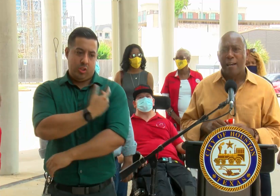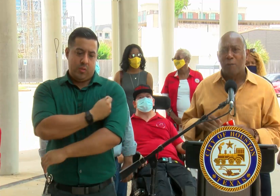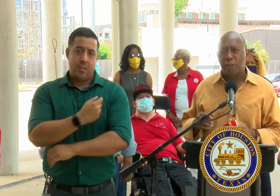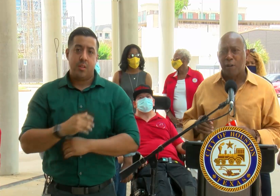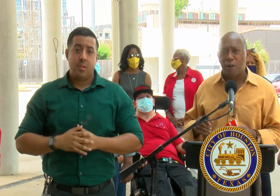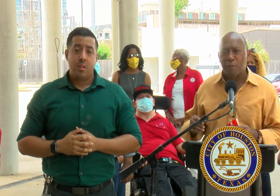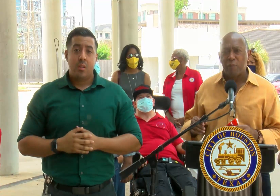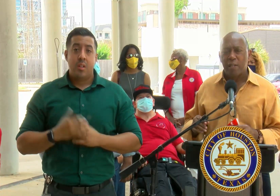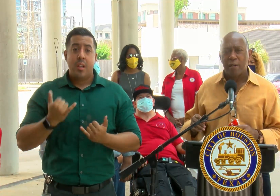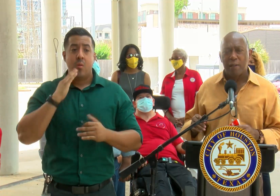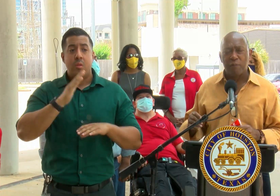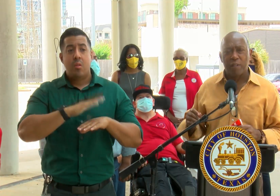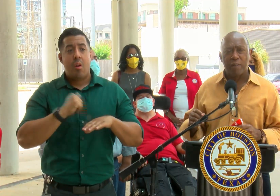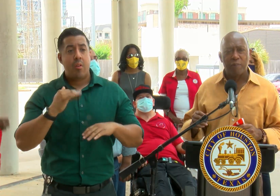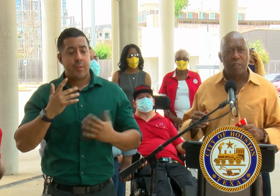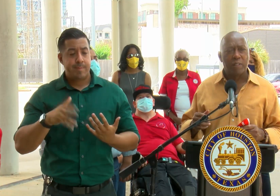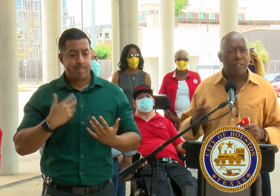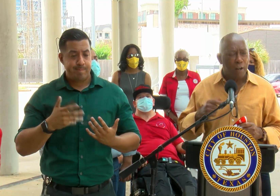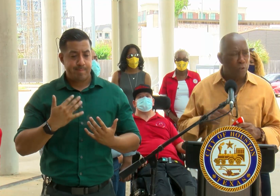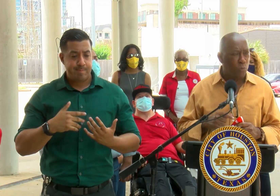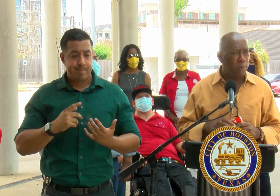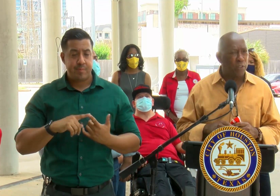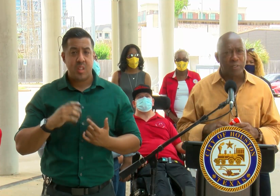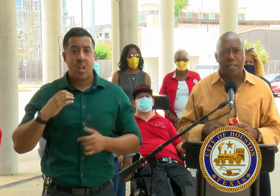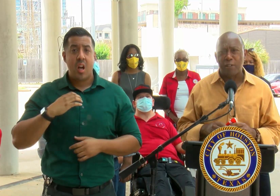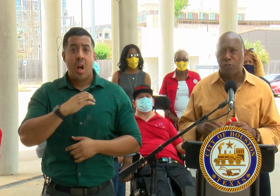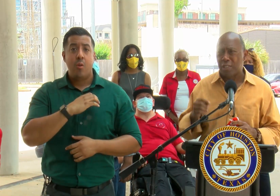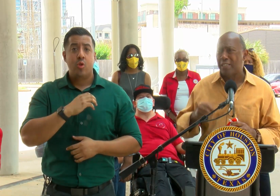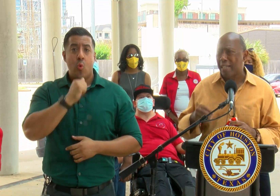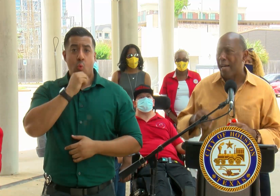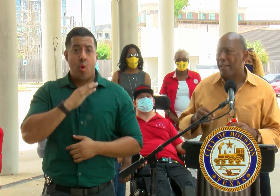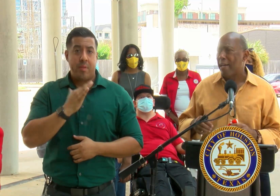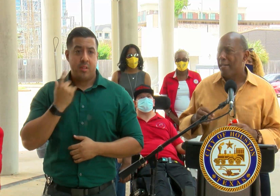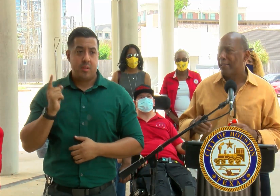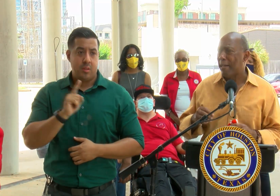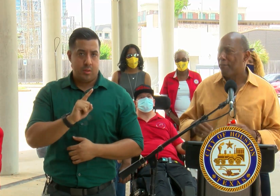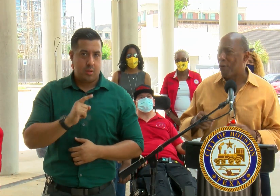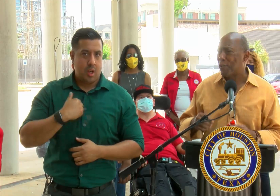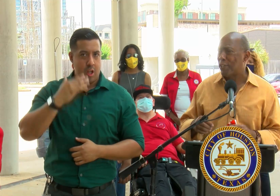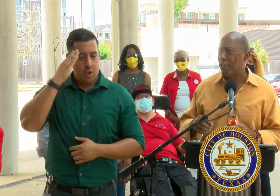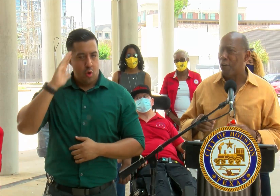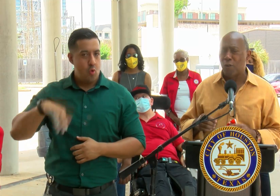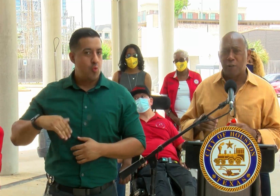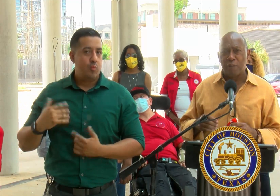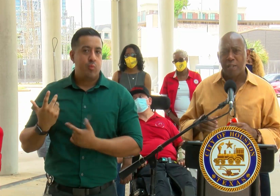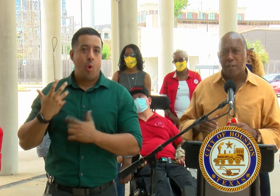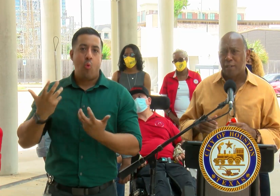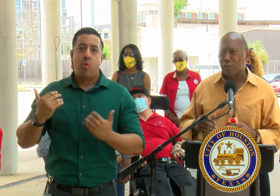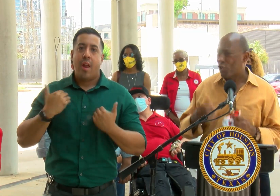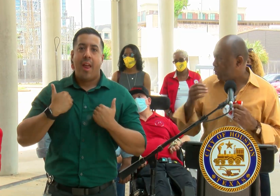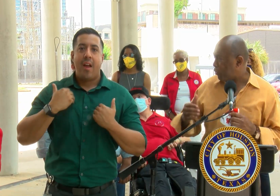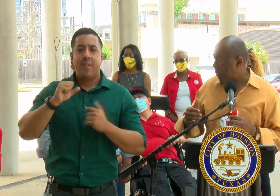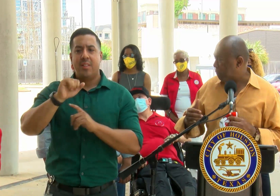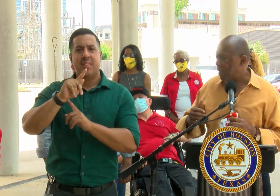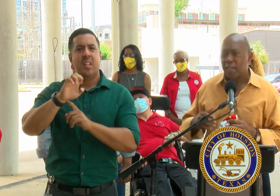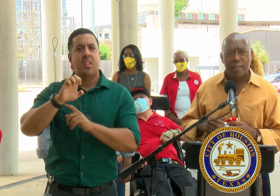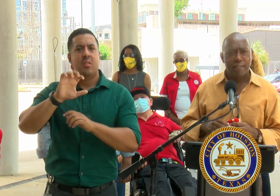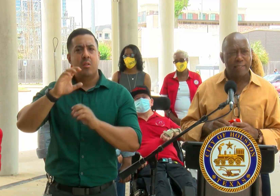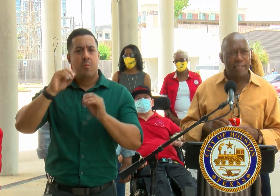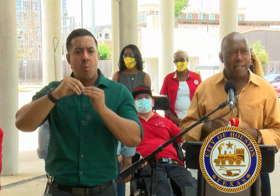vaccine. I want to call the Congresswoman first, because I know she's got a site focusing on